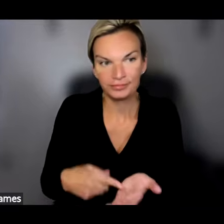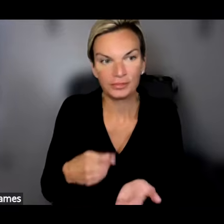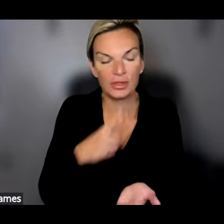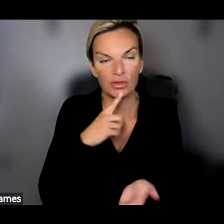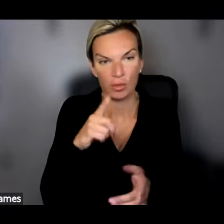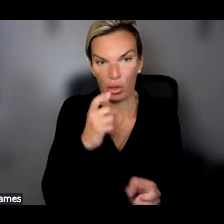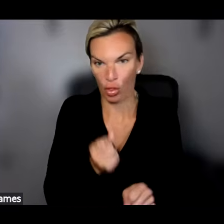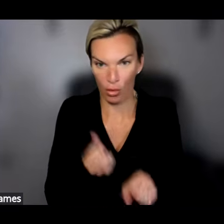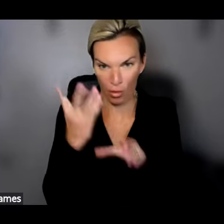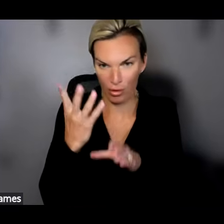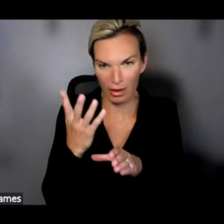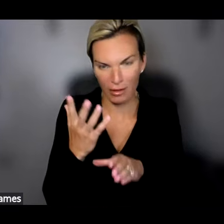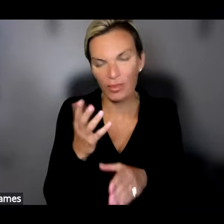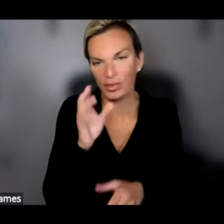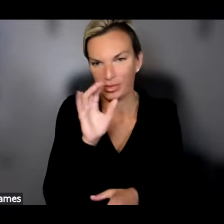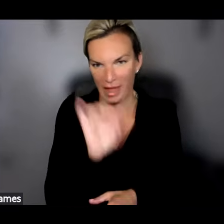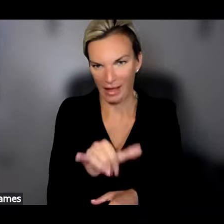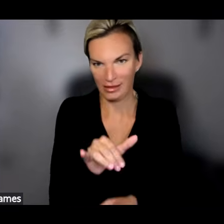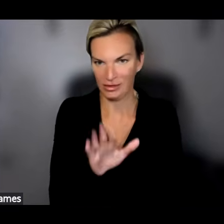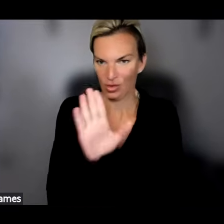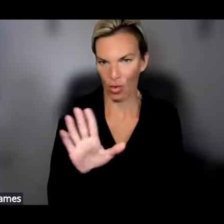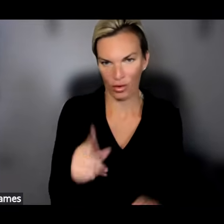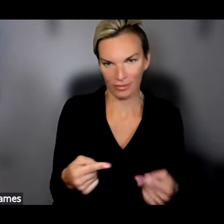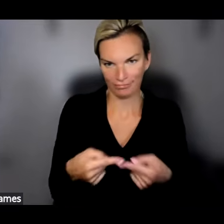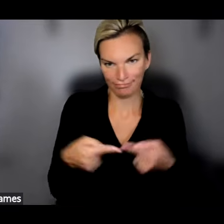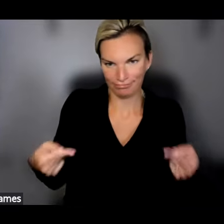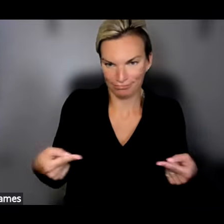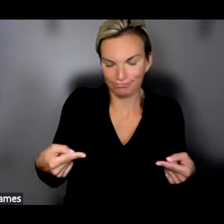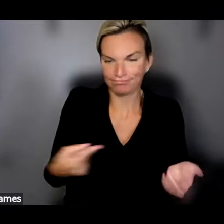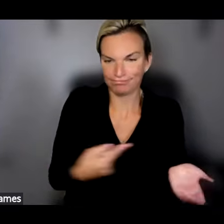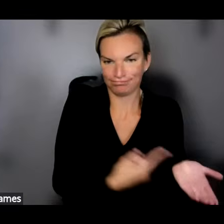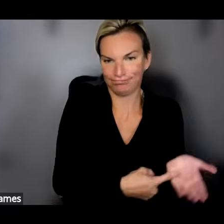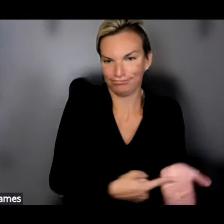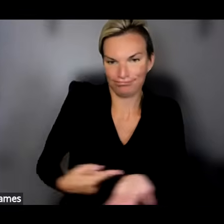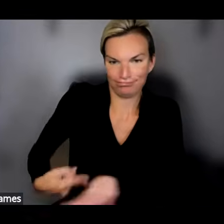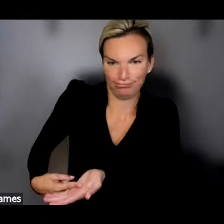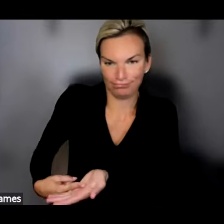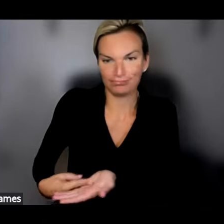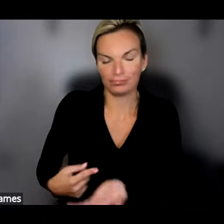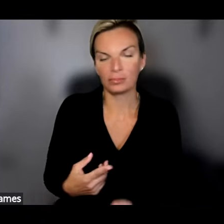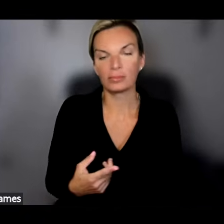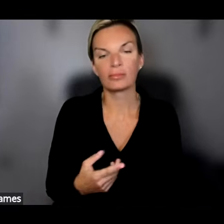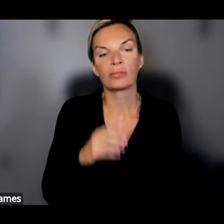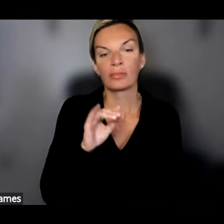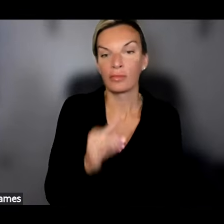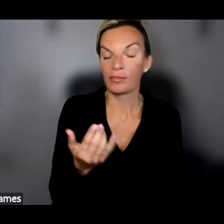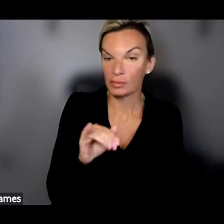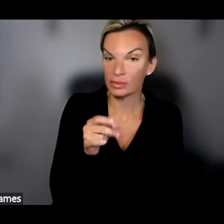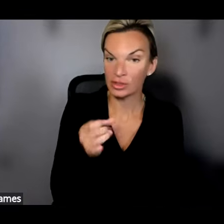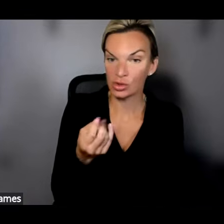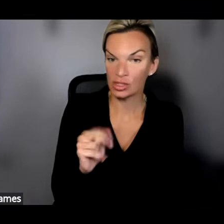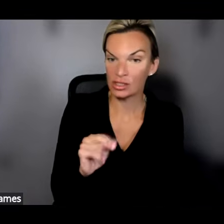that basis. All right, sir. Thank you. Thank you, Thank ma'am. you. I would ask Jason Chapman.